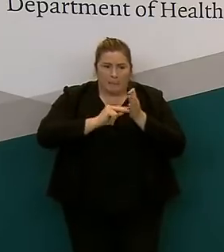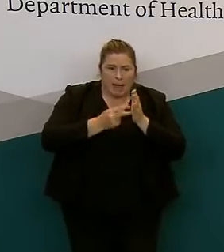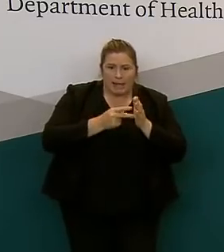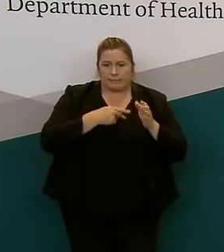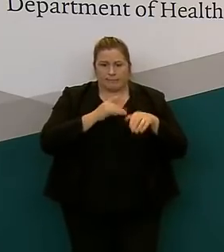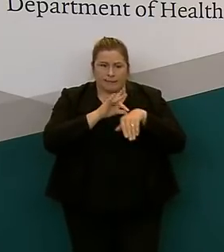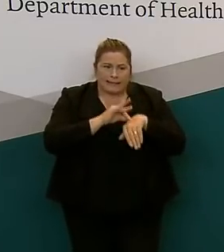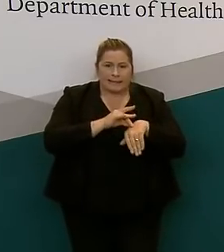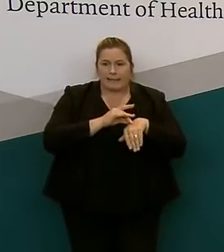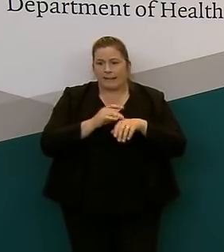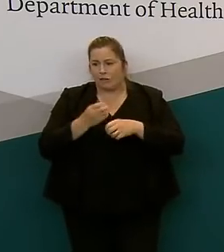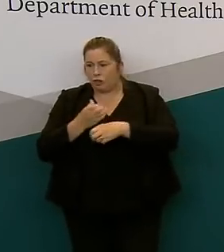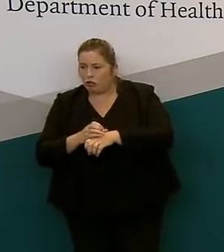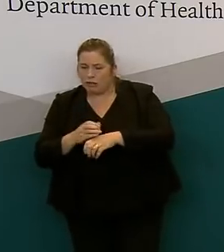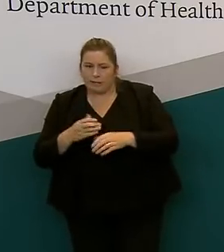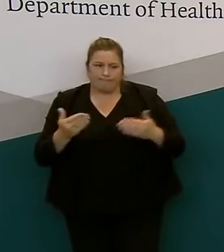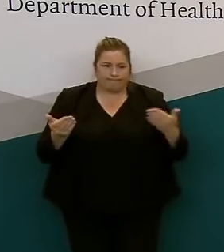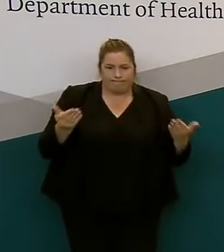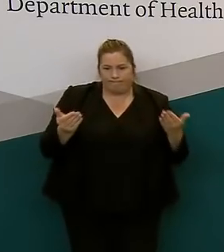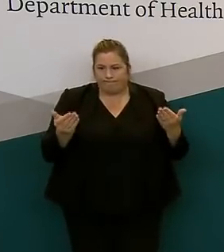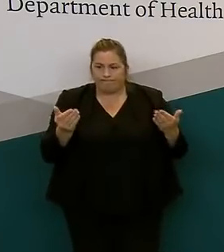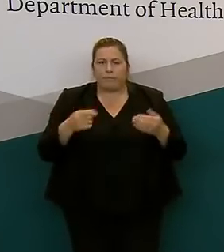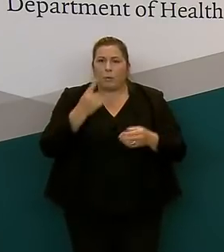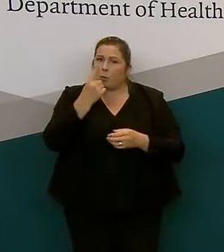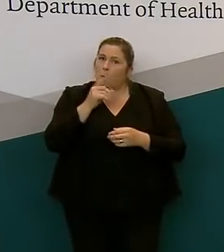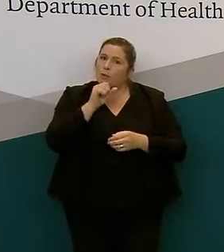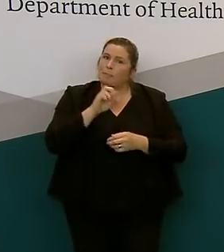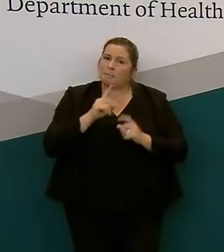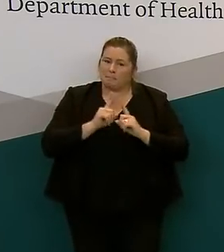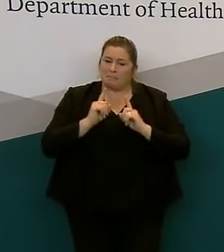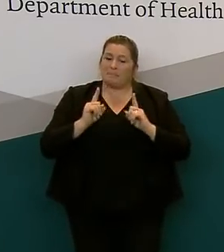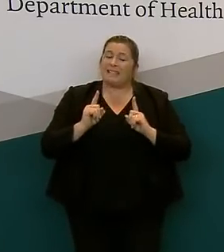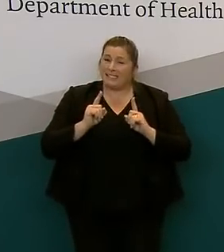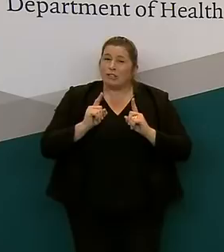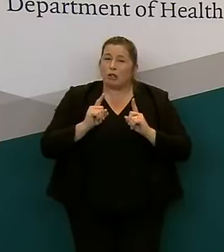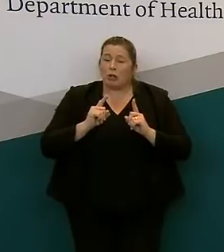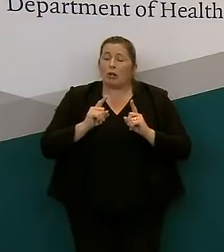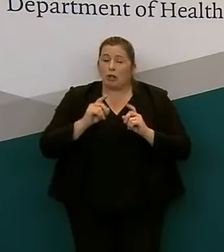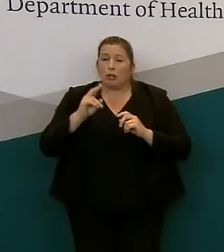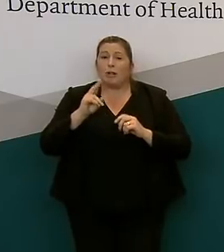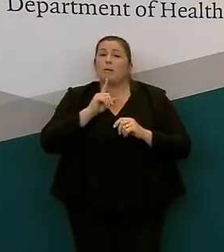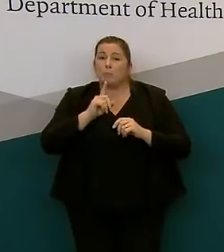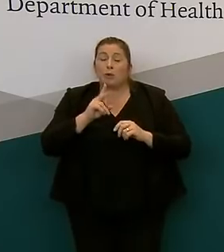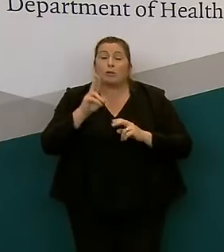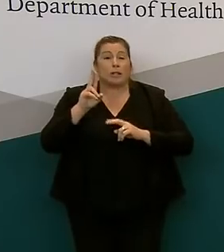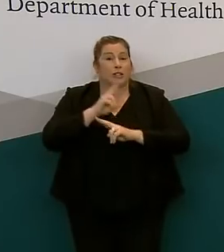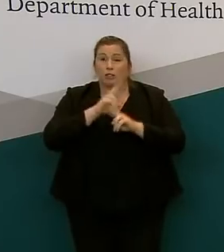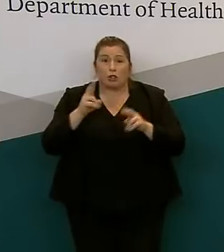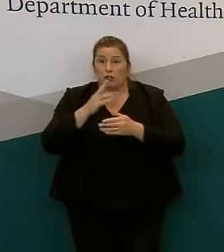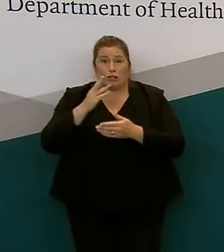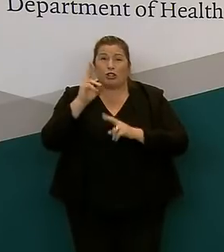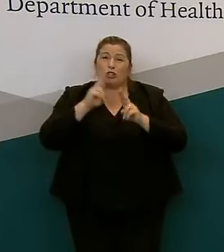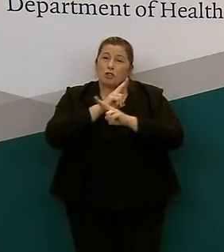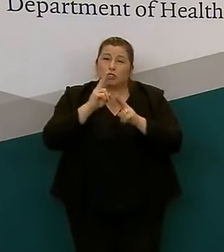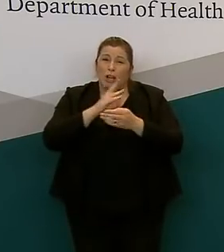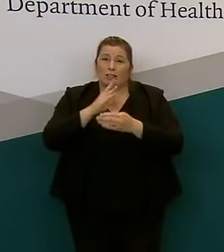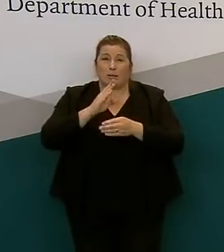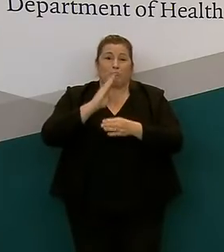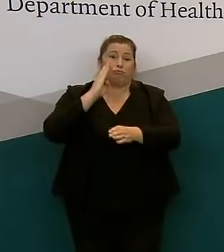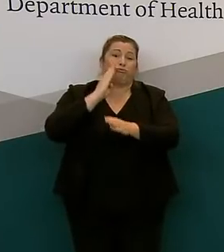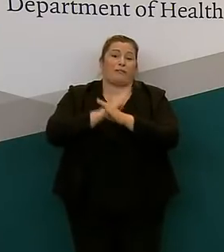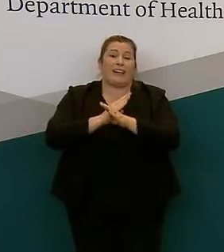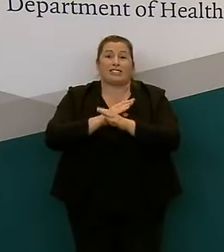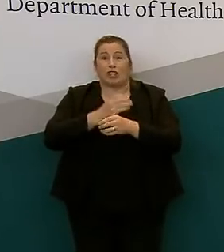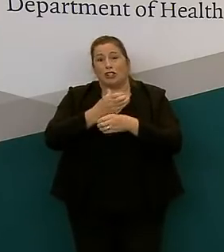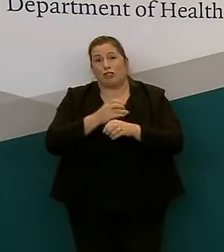children, that whilst 1 metre at least is preferable, that should not preclude younger children from going back to school. And that's